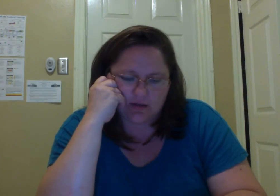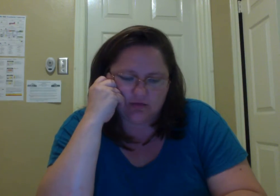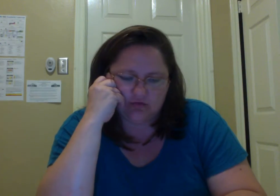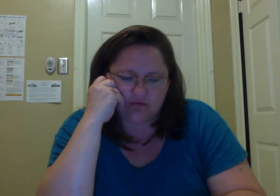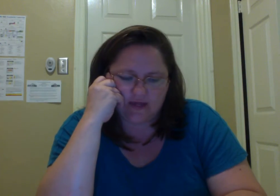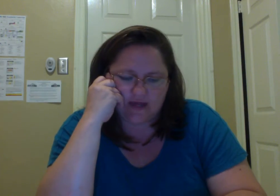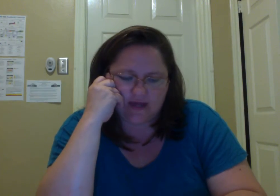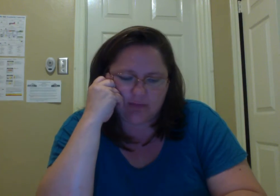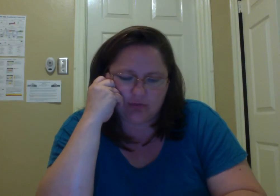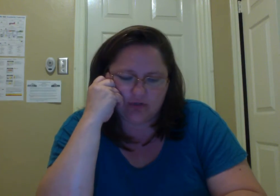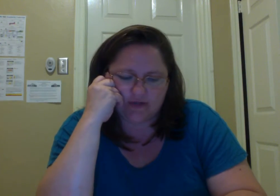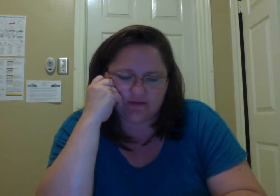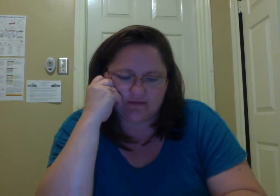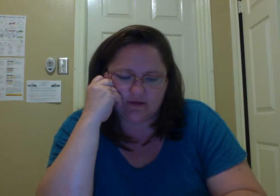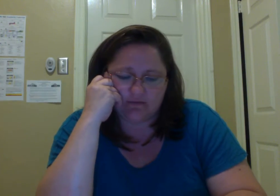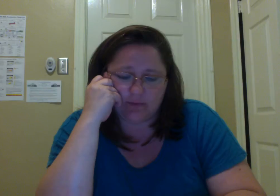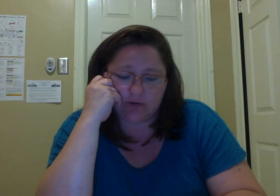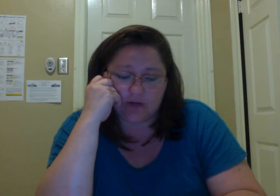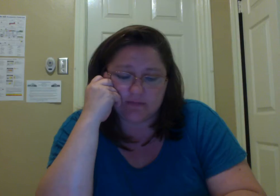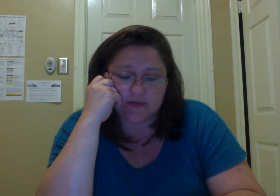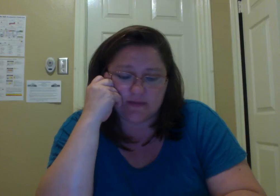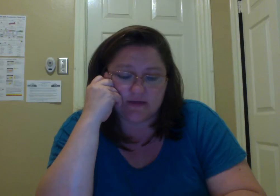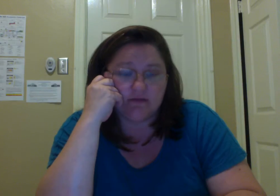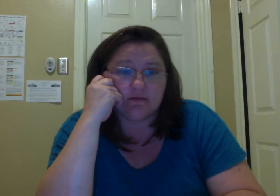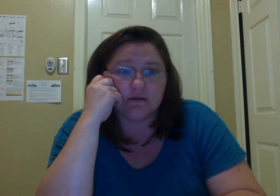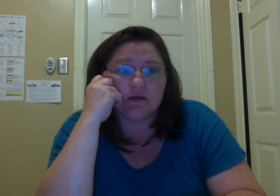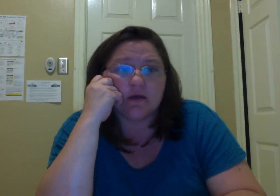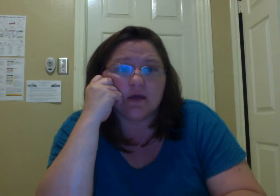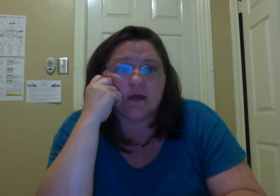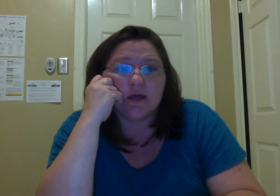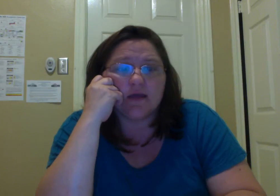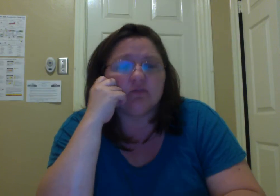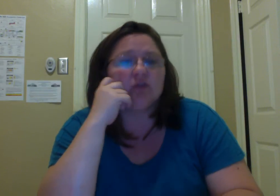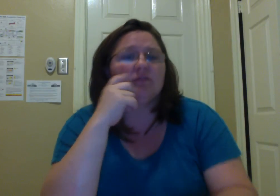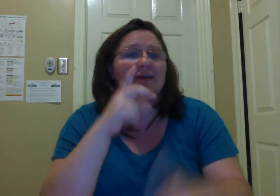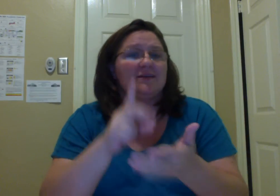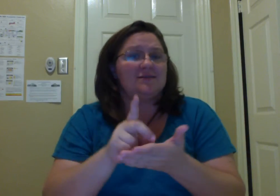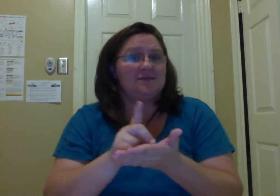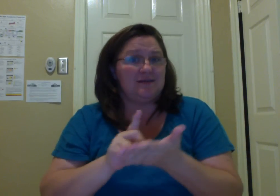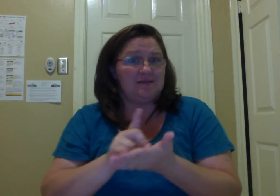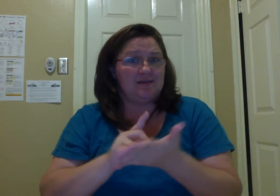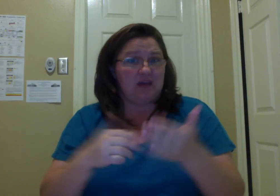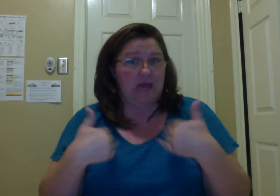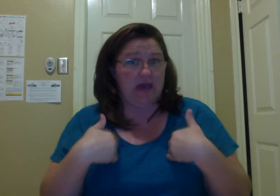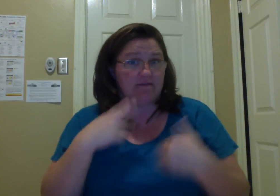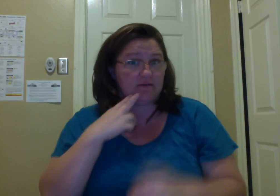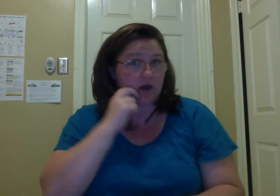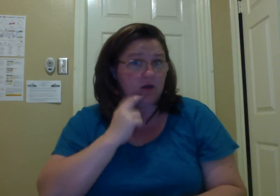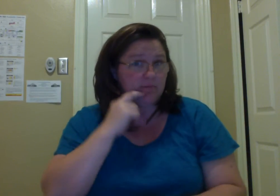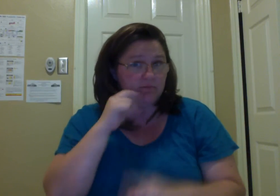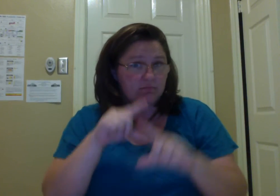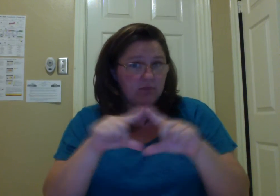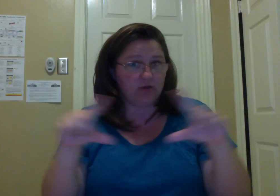Do they put a stick of bubble gum in the disc? And so you say, disc, have gum, and you draw